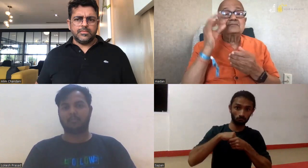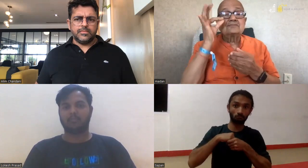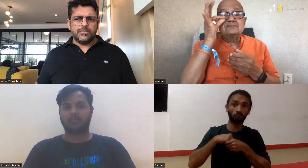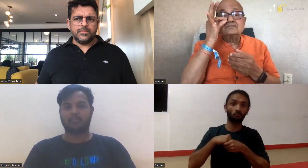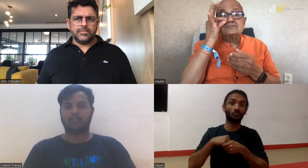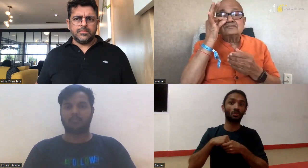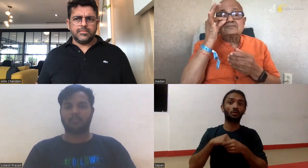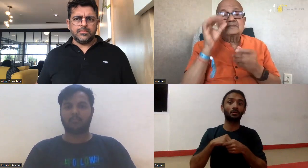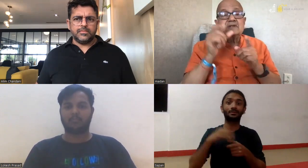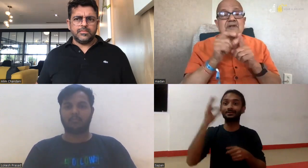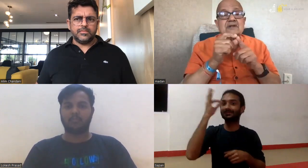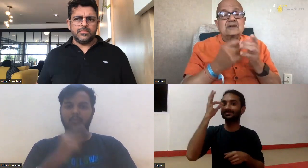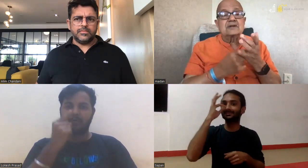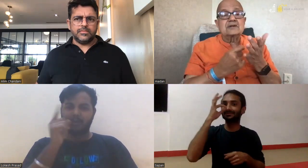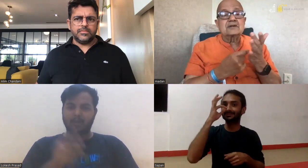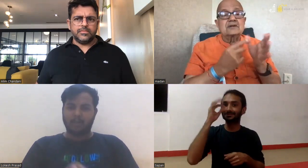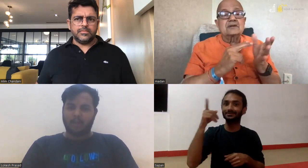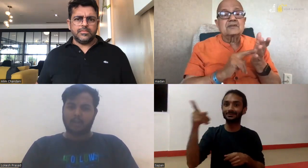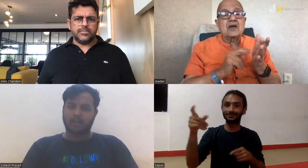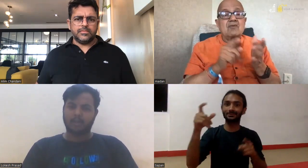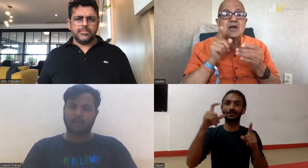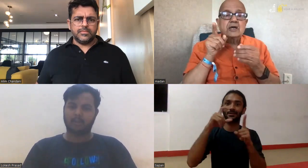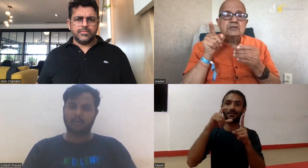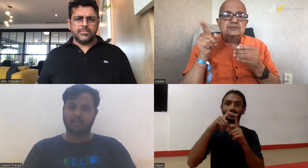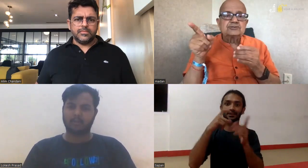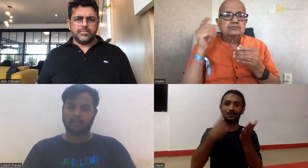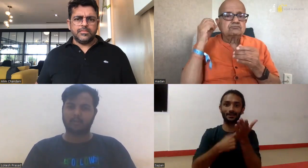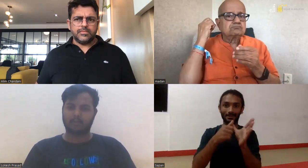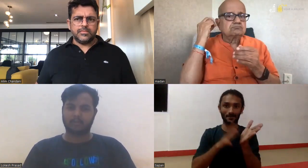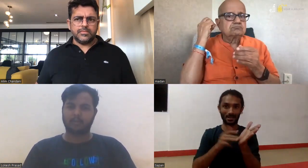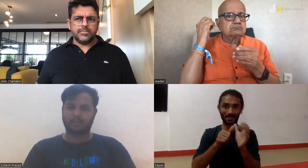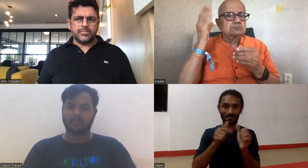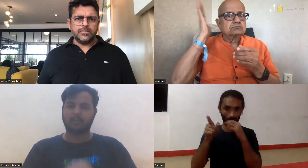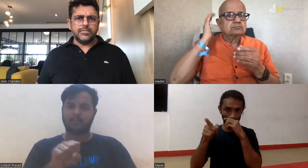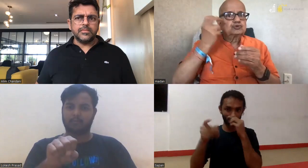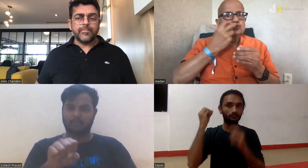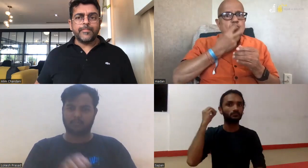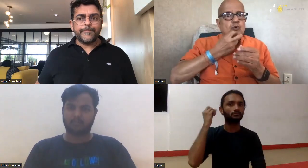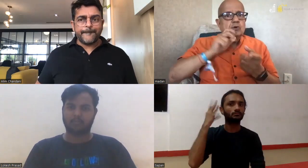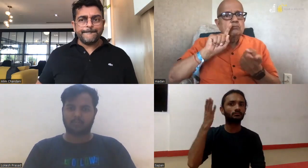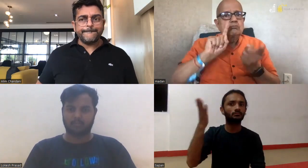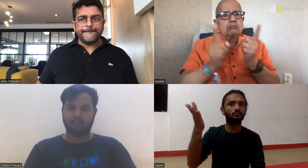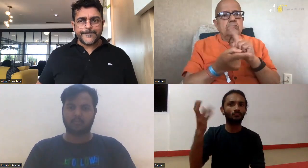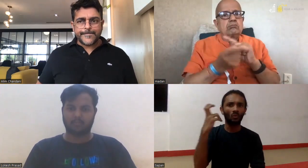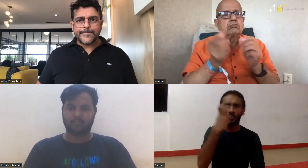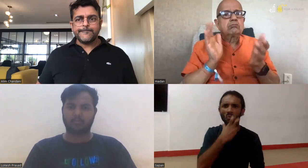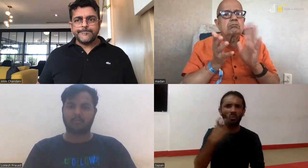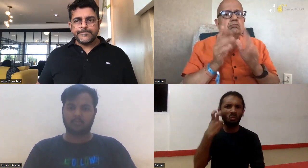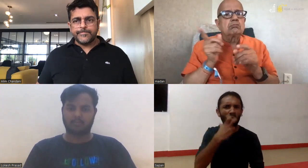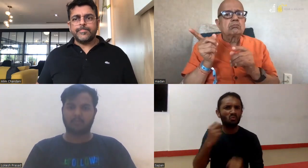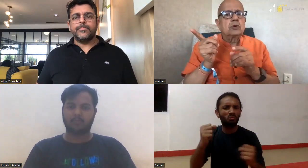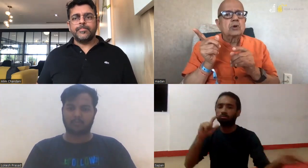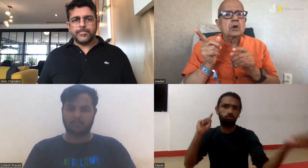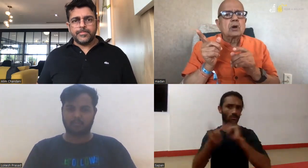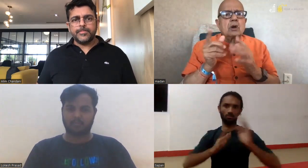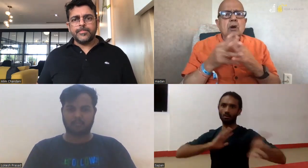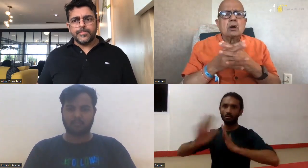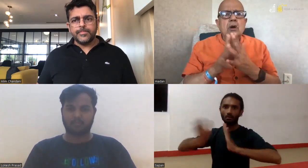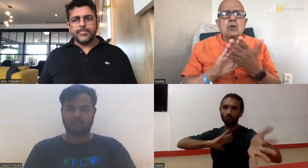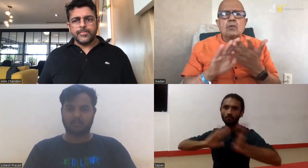no, simple thing is that teachers just end up telling us things, and yeah, they're not able to